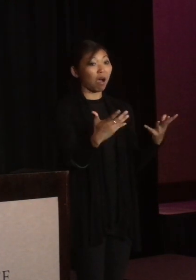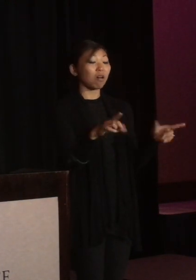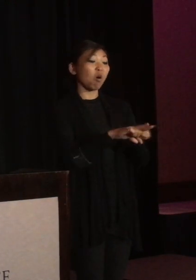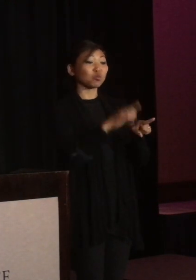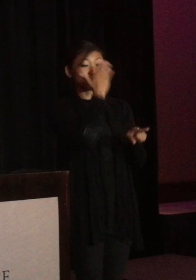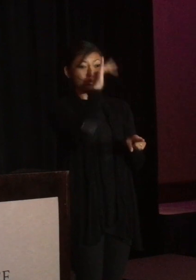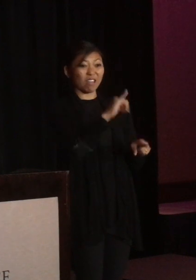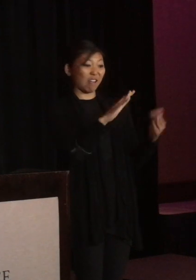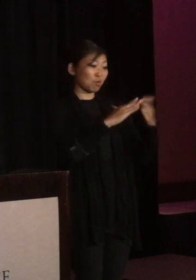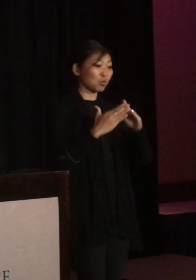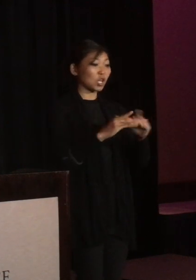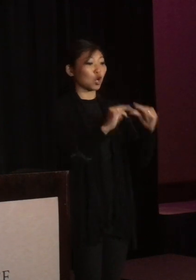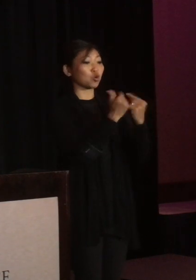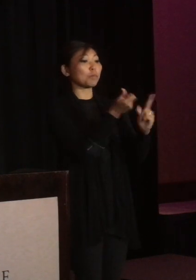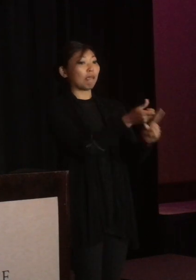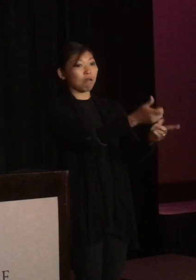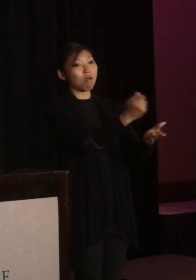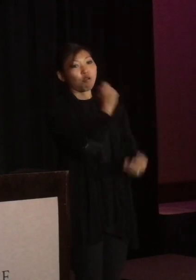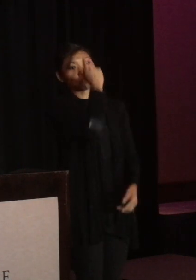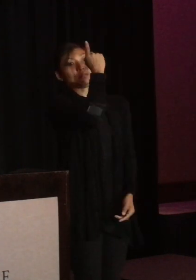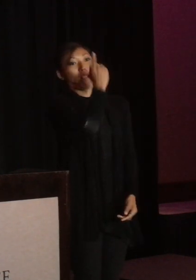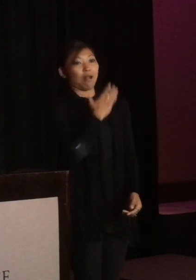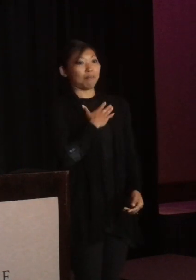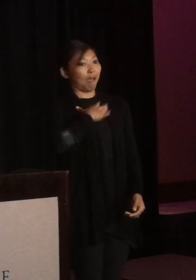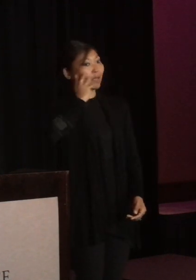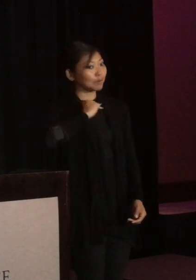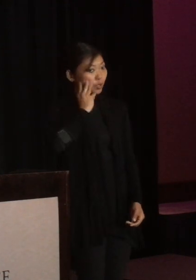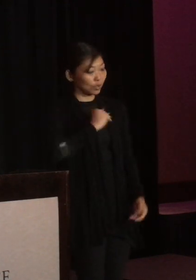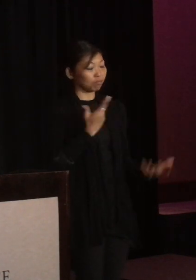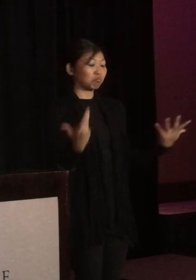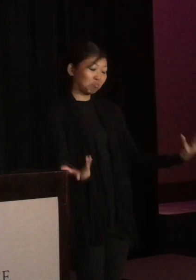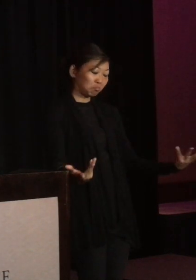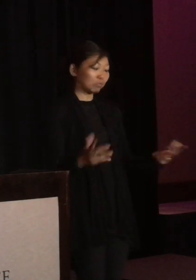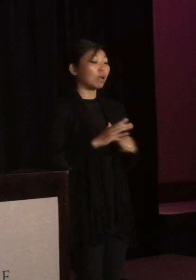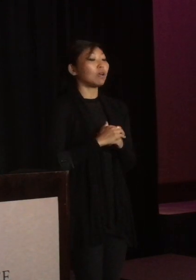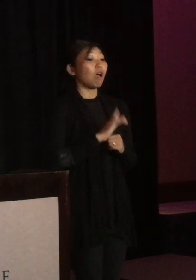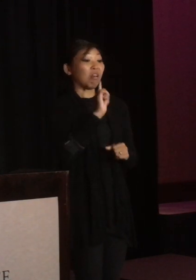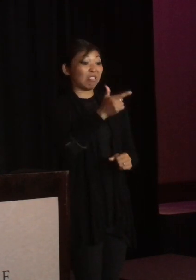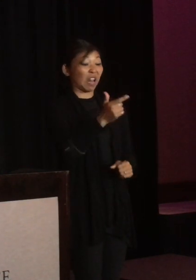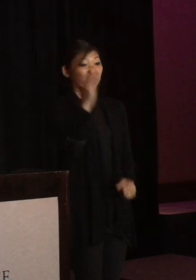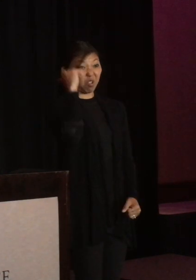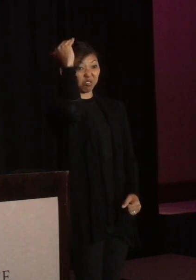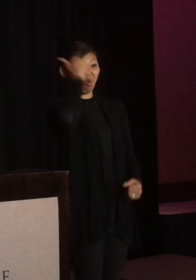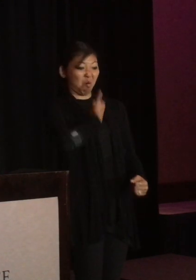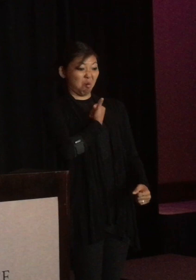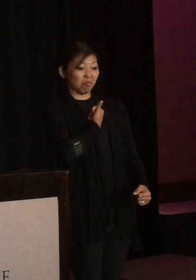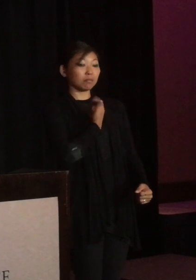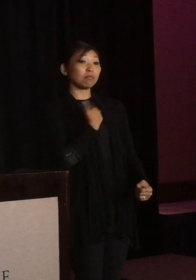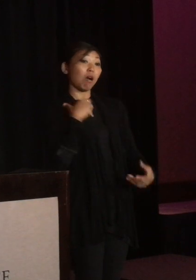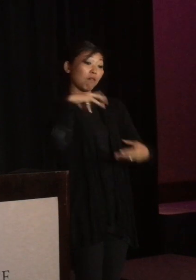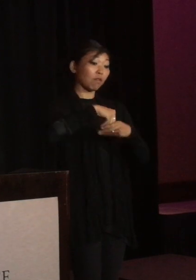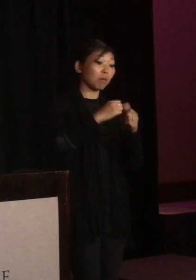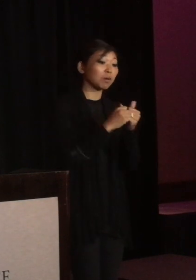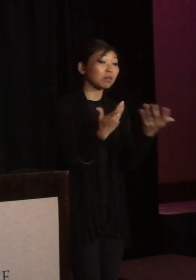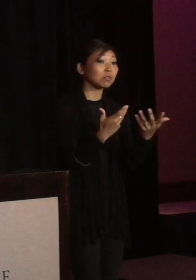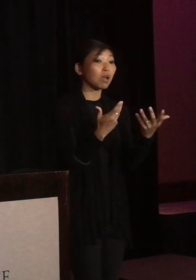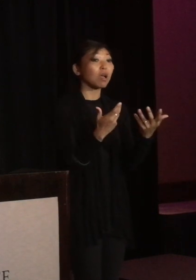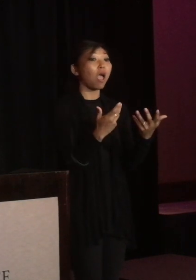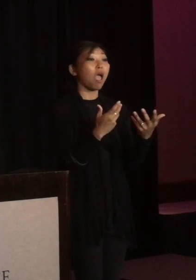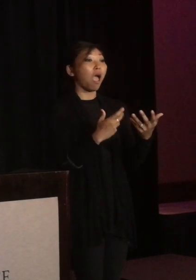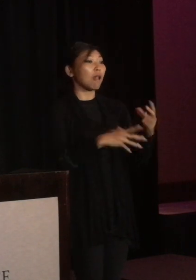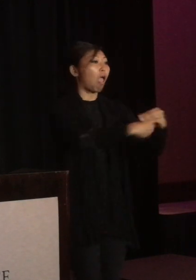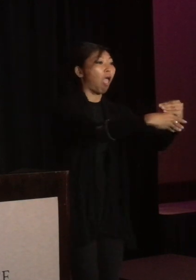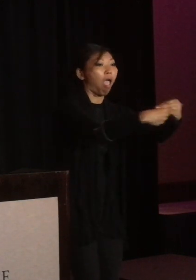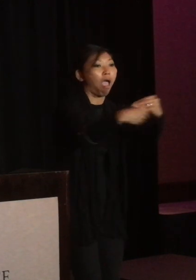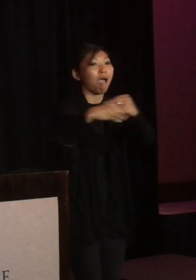of people that also understand my experience. Later, as an adult, as I mentioned, my involvement extended